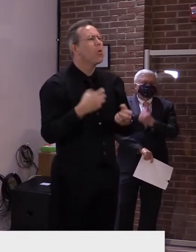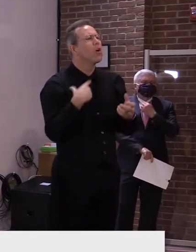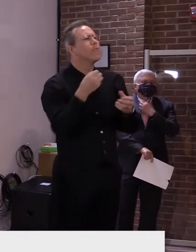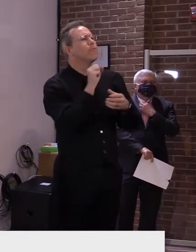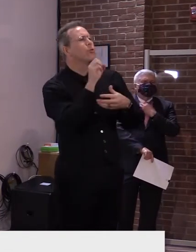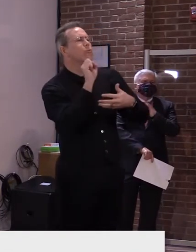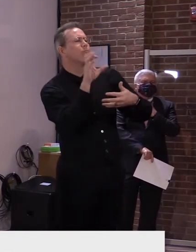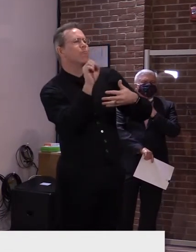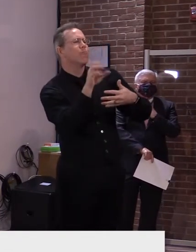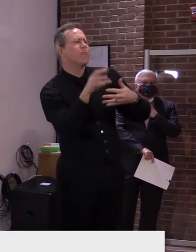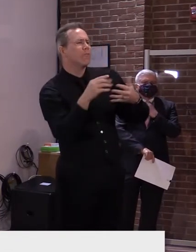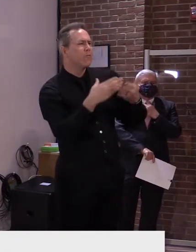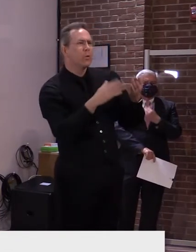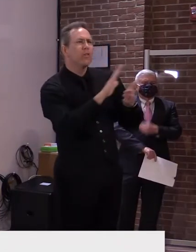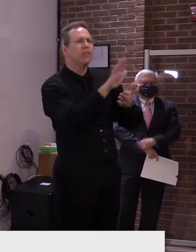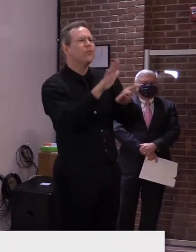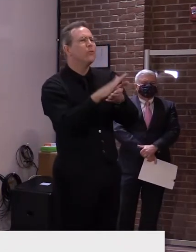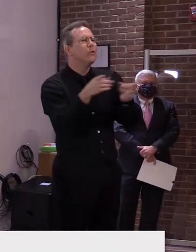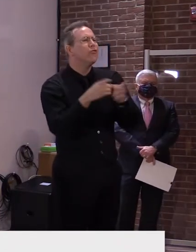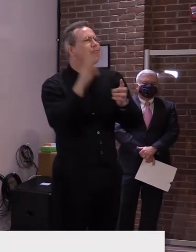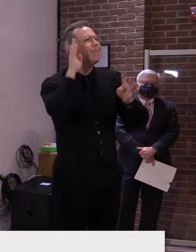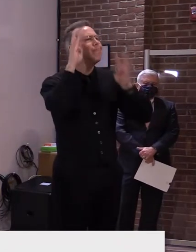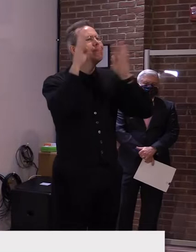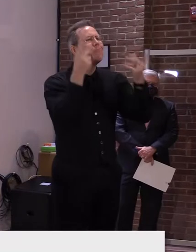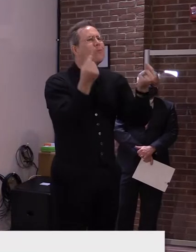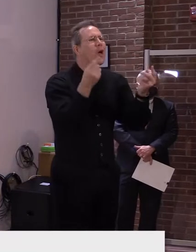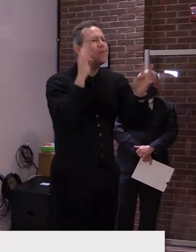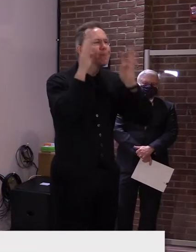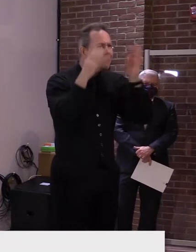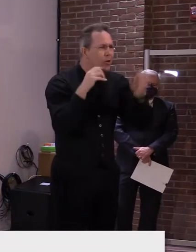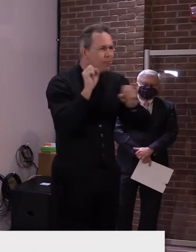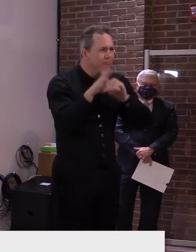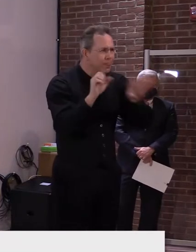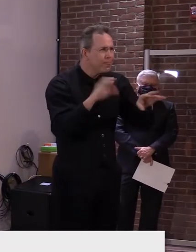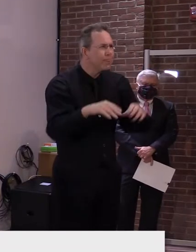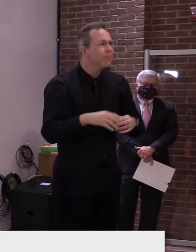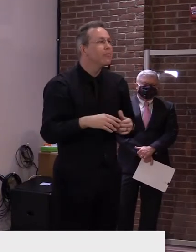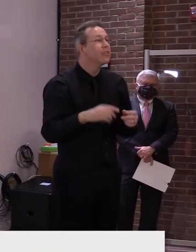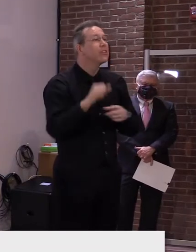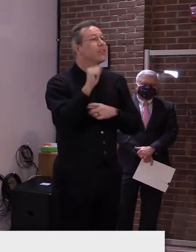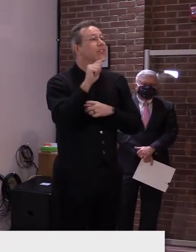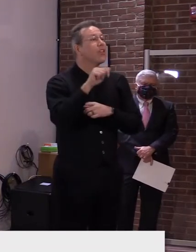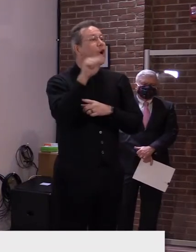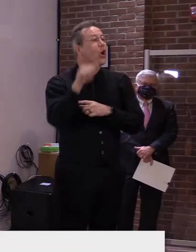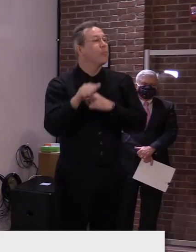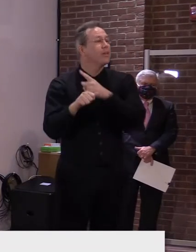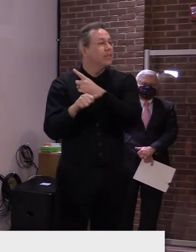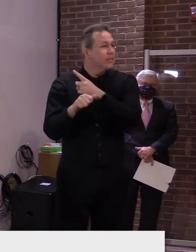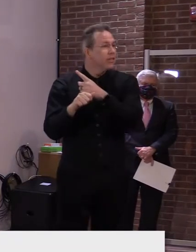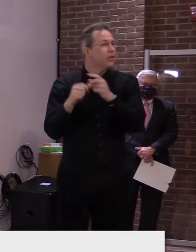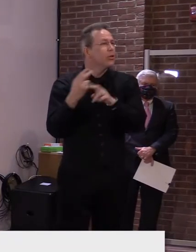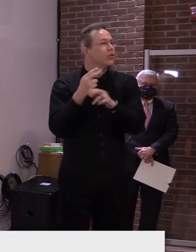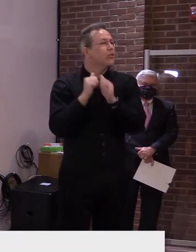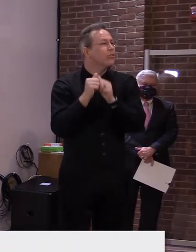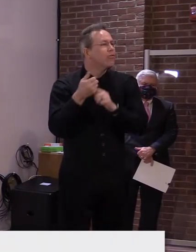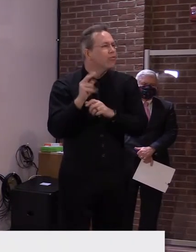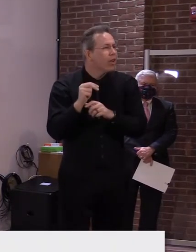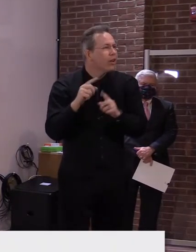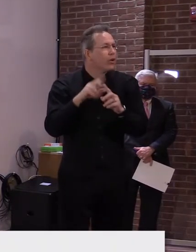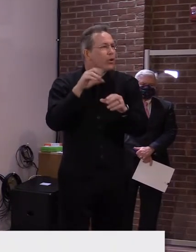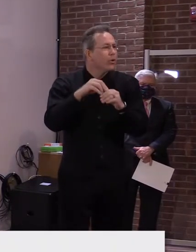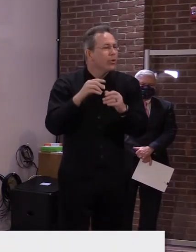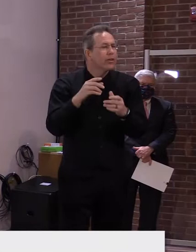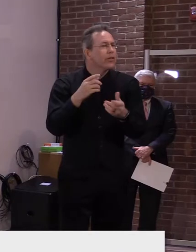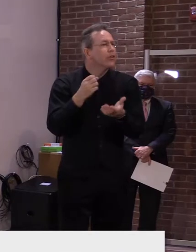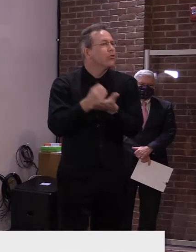approaches. In St. Albans, Maple Run School District is including a social worker, early childhood representative, and a representative